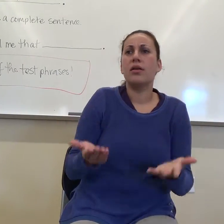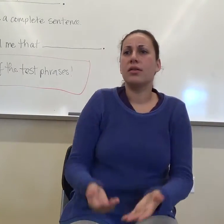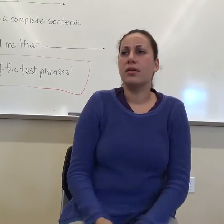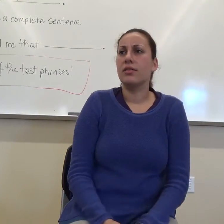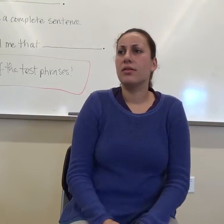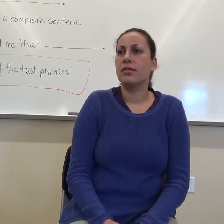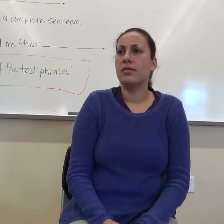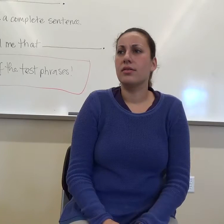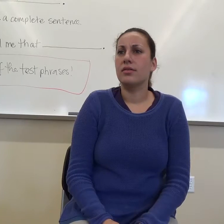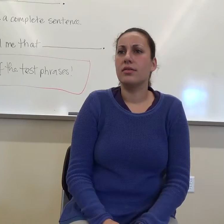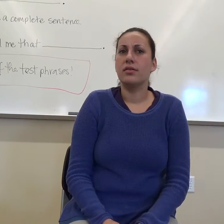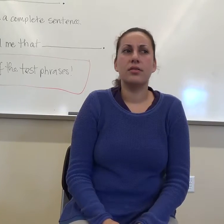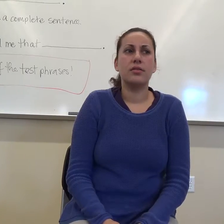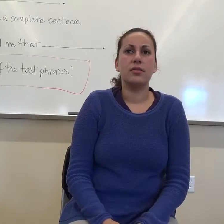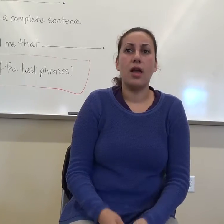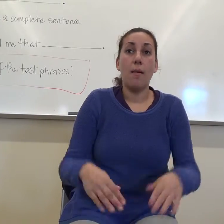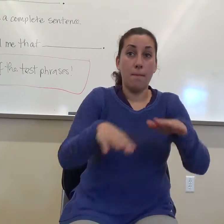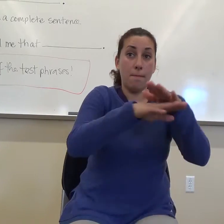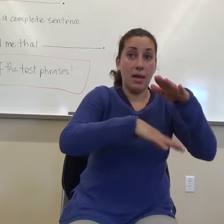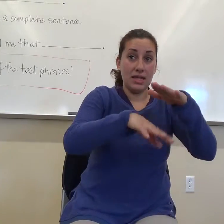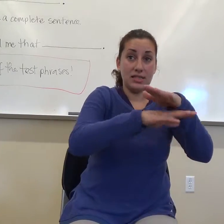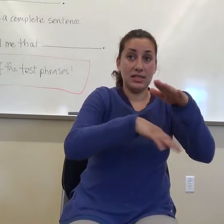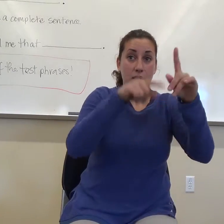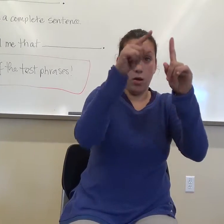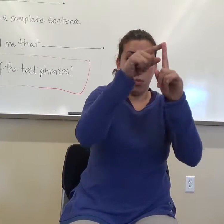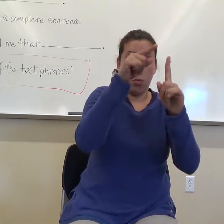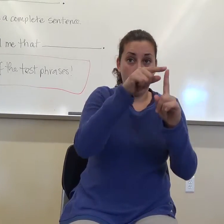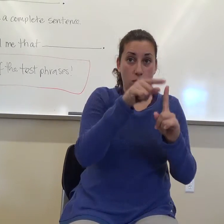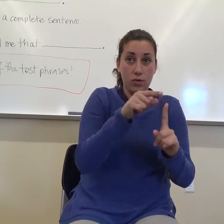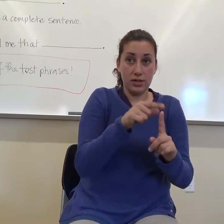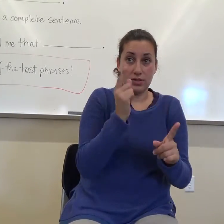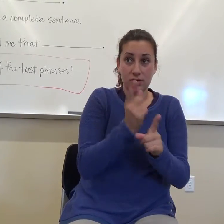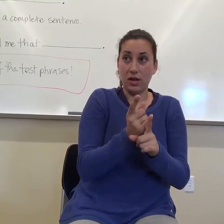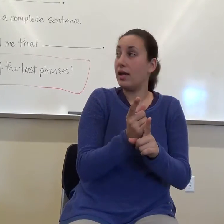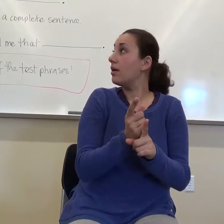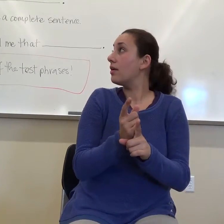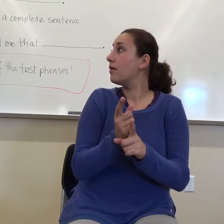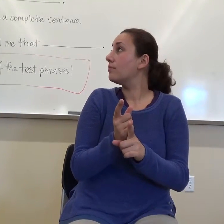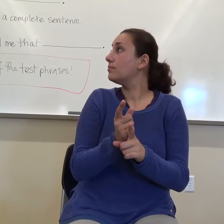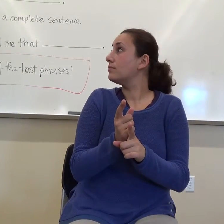what? Basic. These points. Yeah, what are these points?